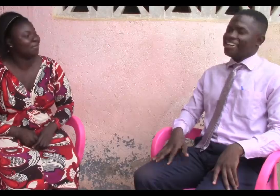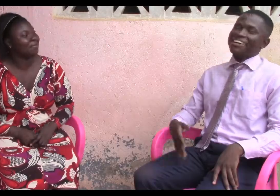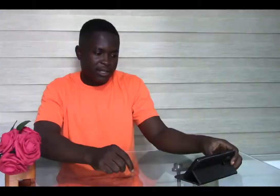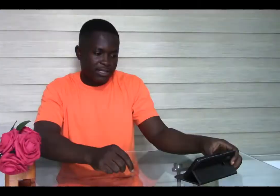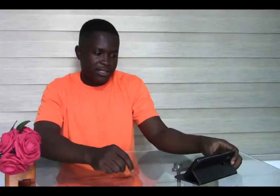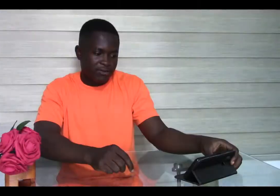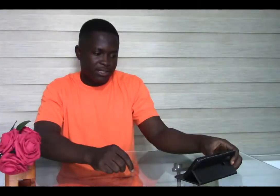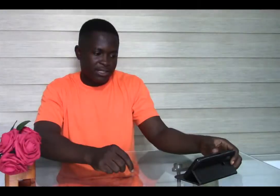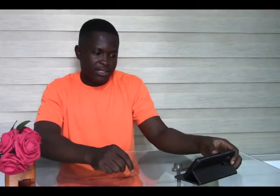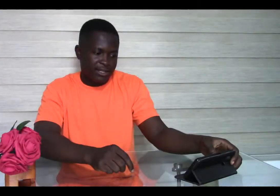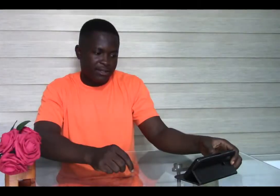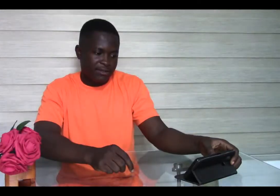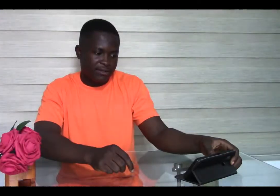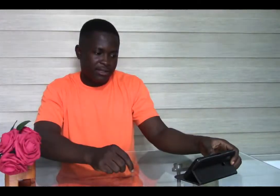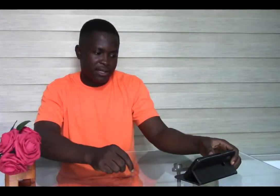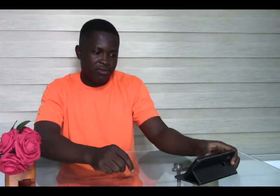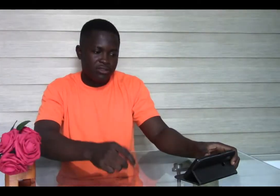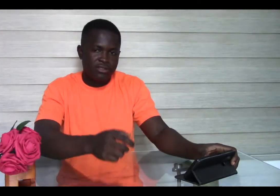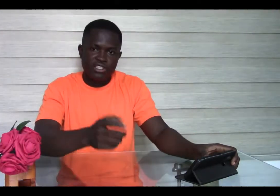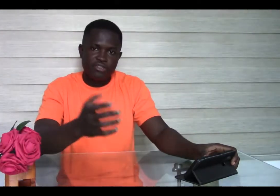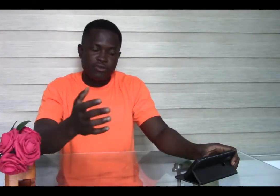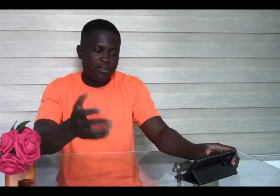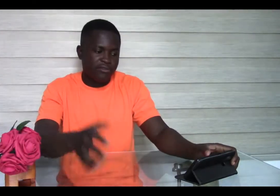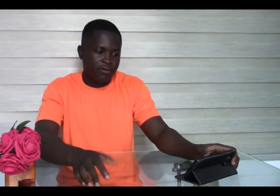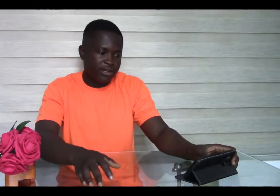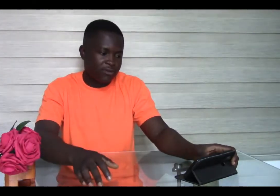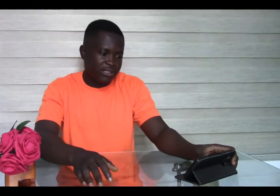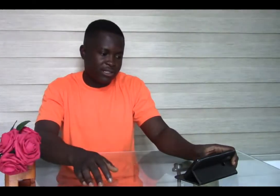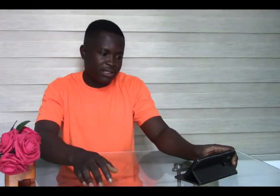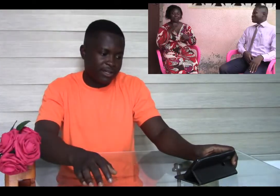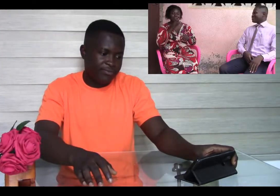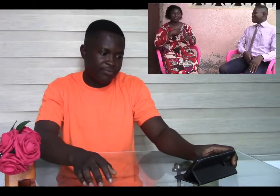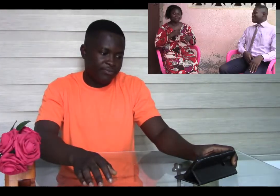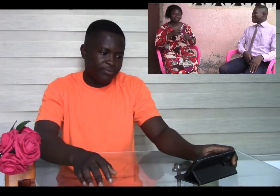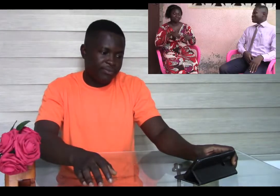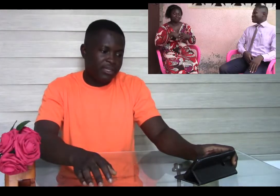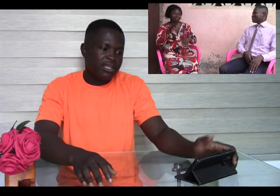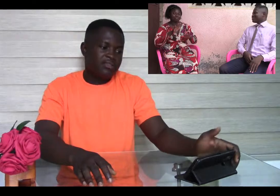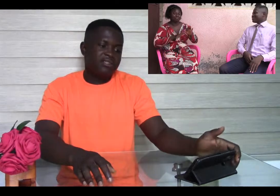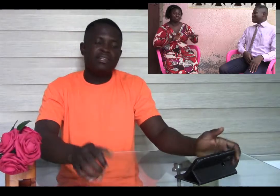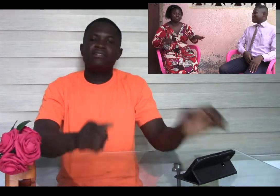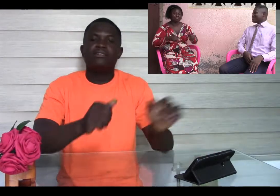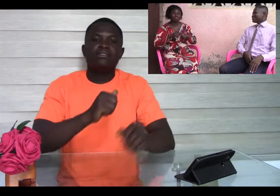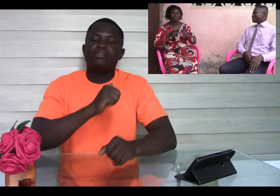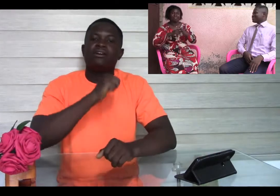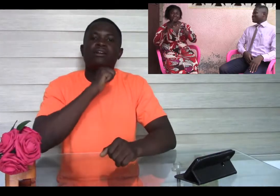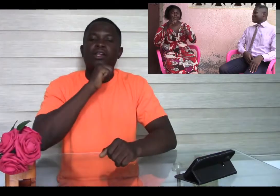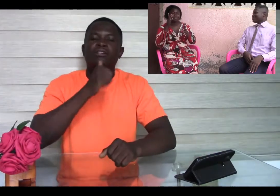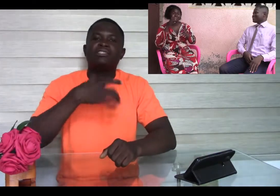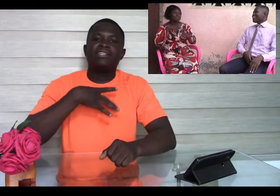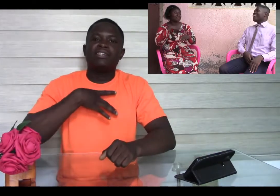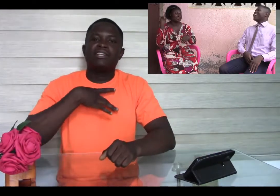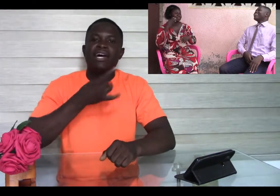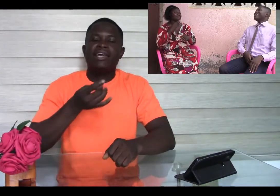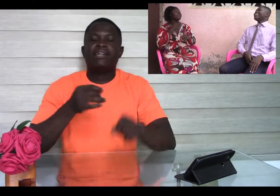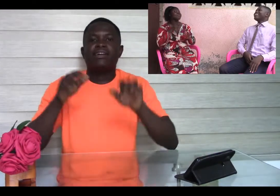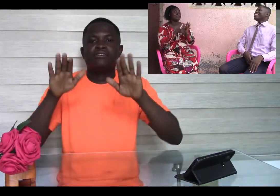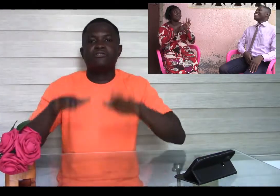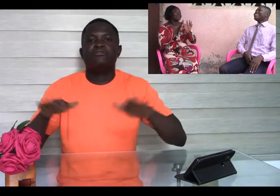and see what she said. I want to teach you word for word what she's saying. So you said, not like